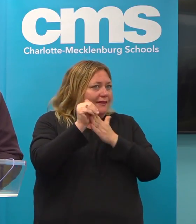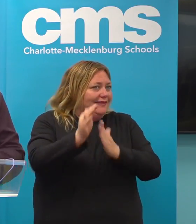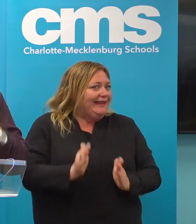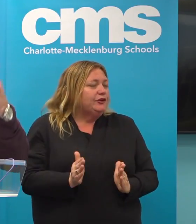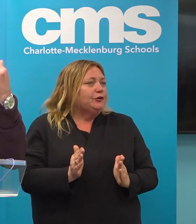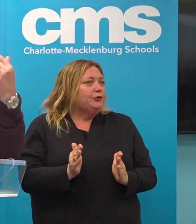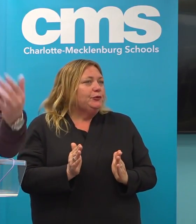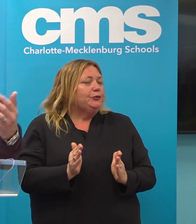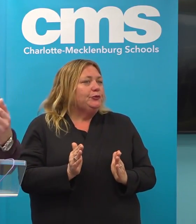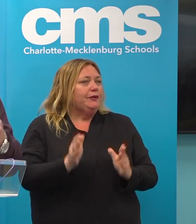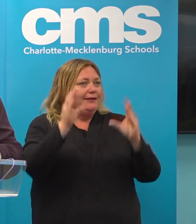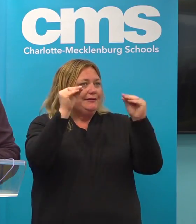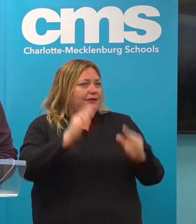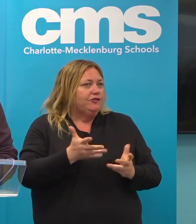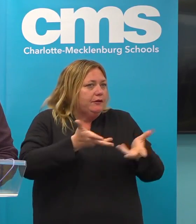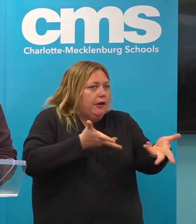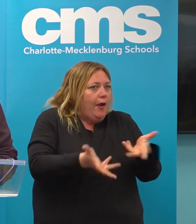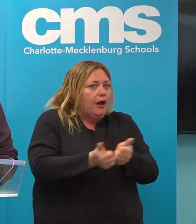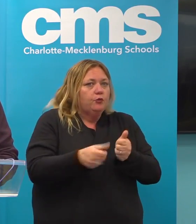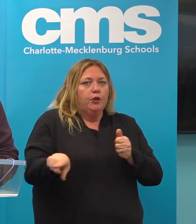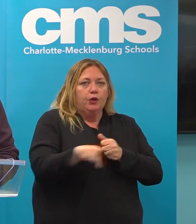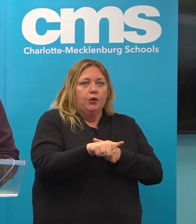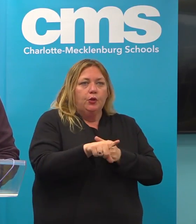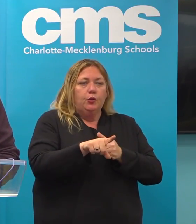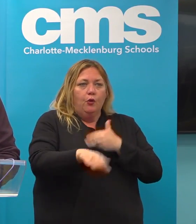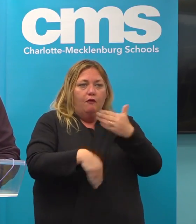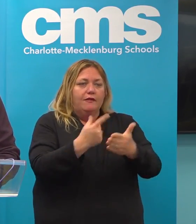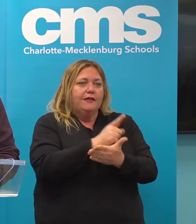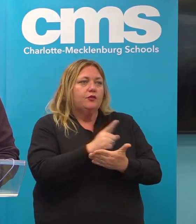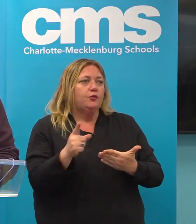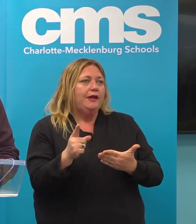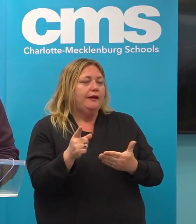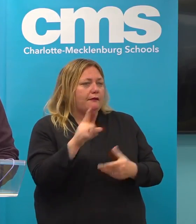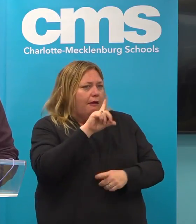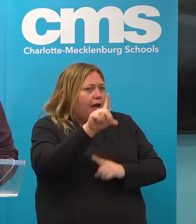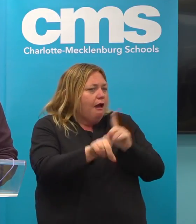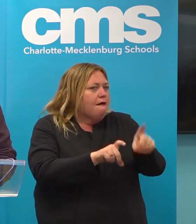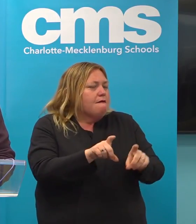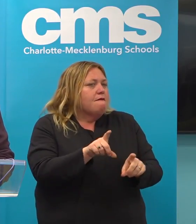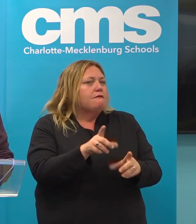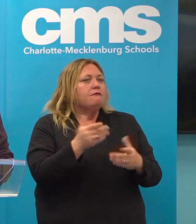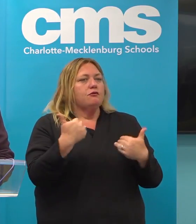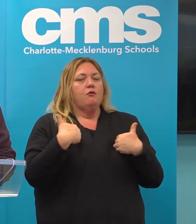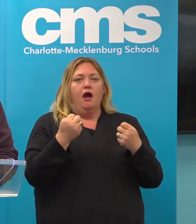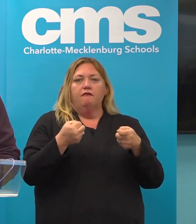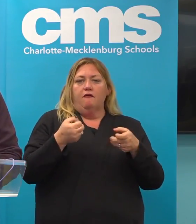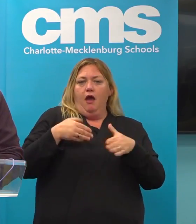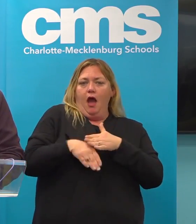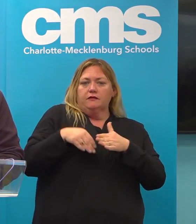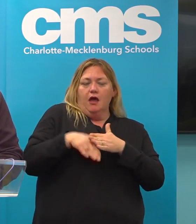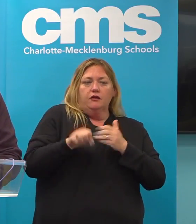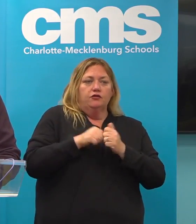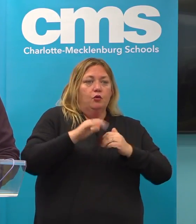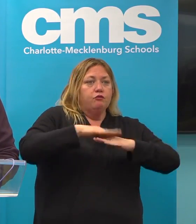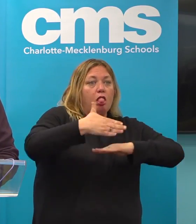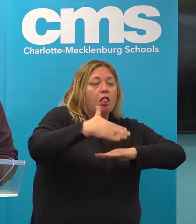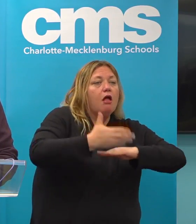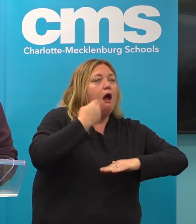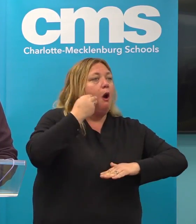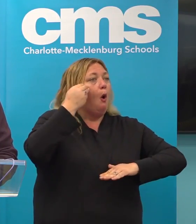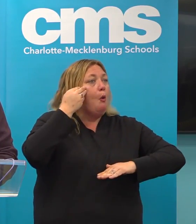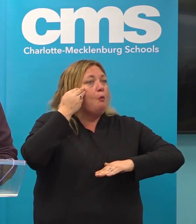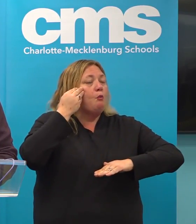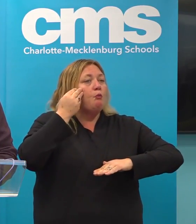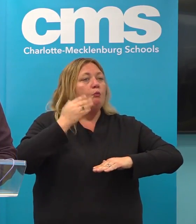teachers to interact with you over the course of this week to ask you whether you have access to a mobile device at home